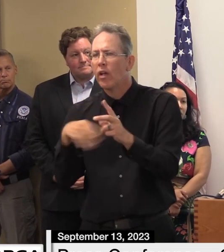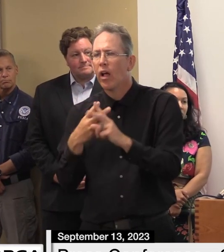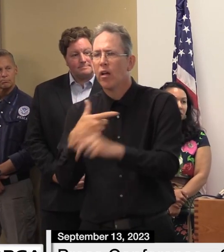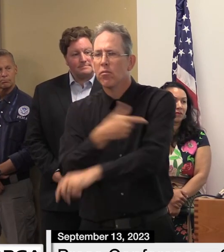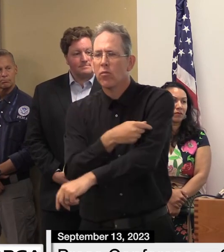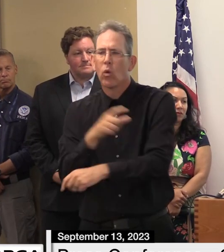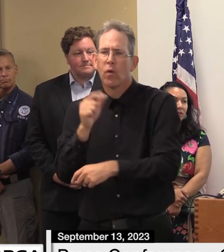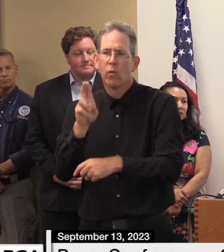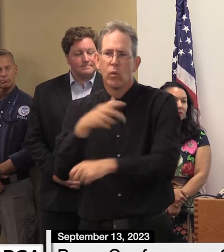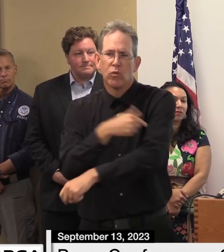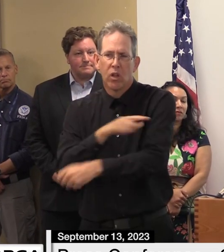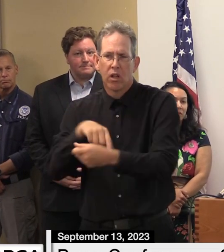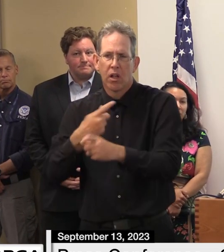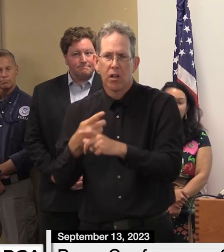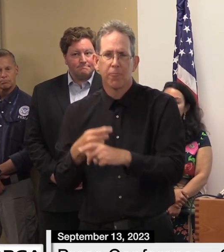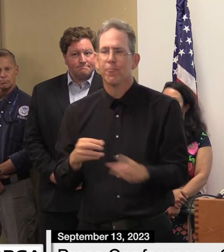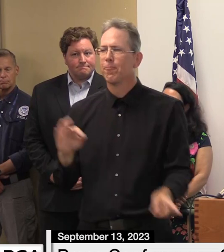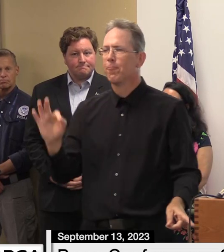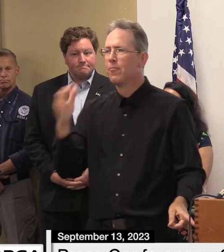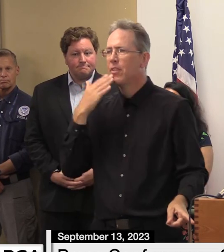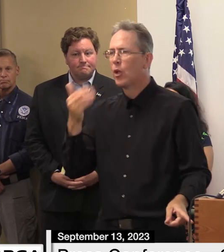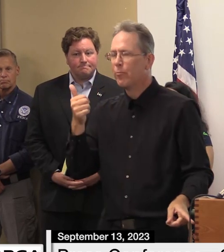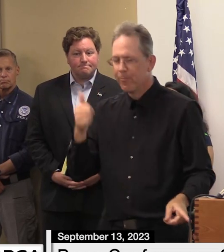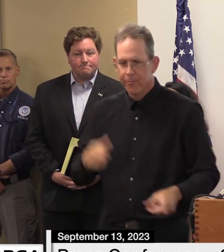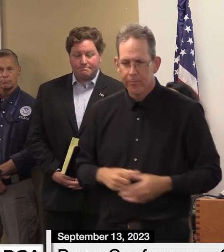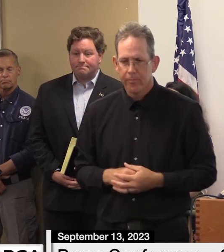Okay. All right. Thank you, Governor.